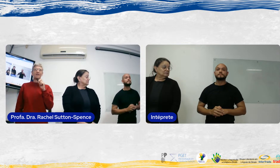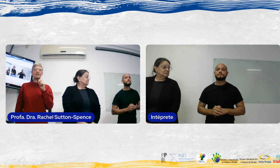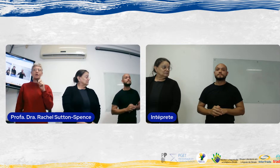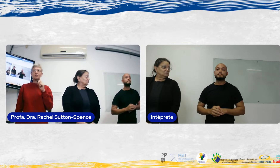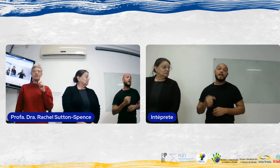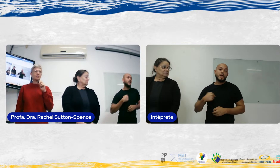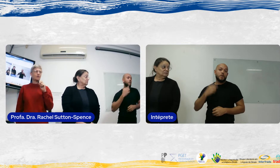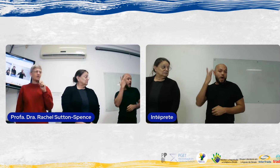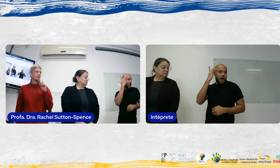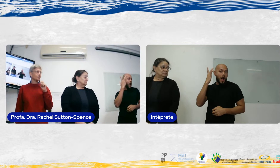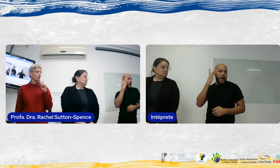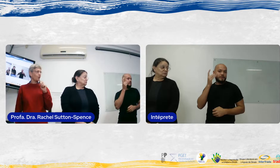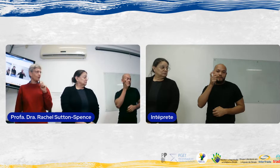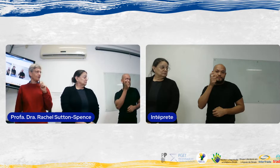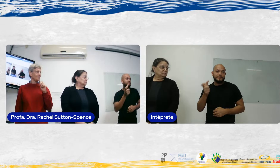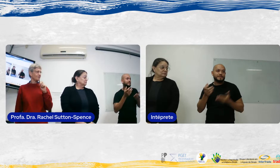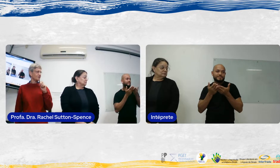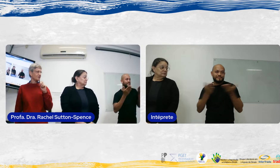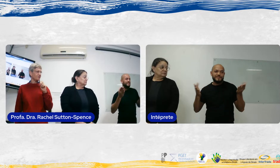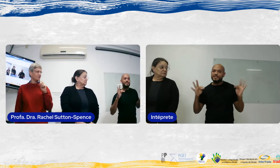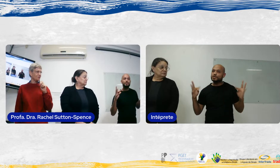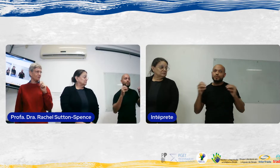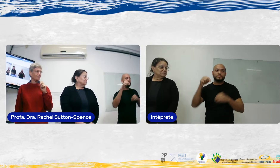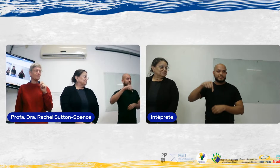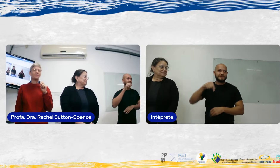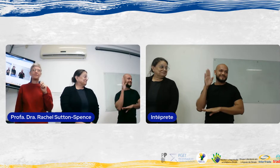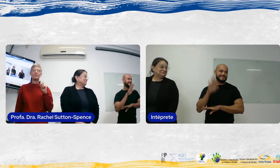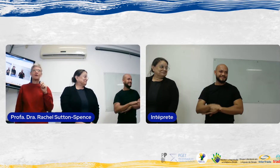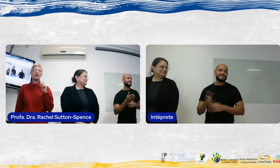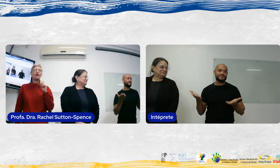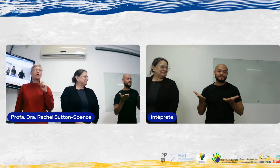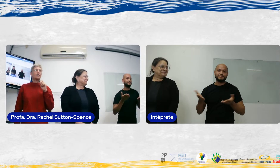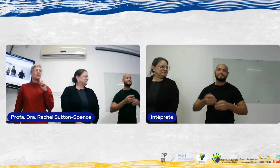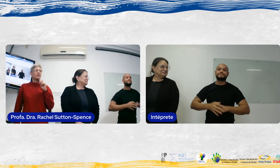that I think are going to interest us all this afternoon.